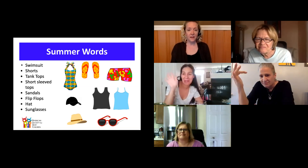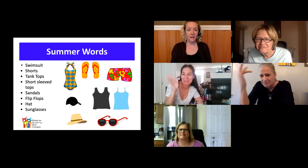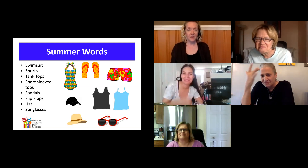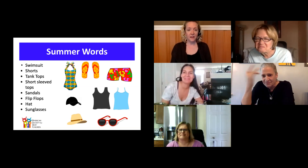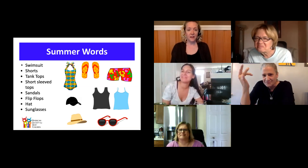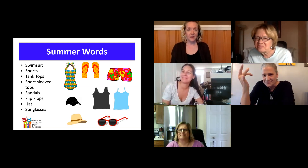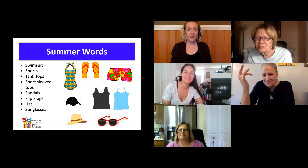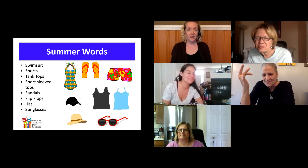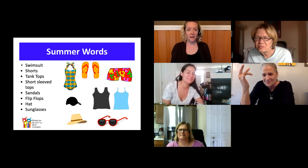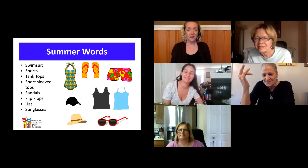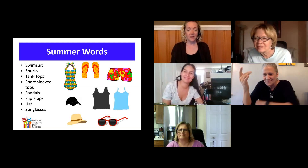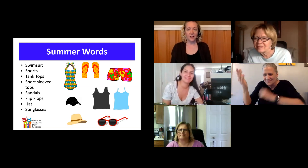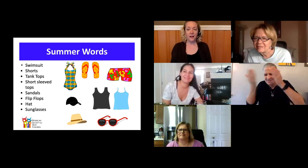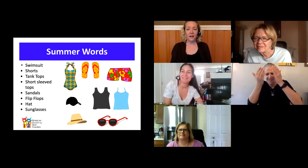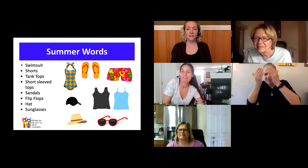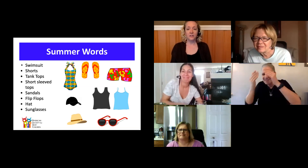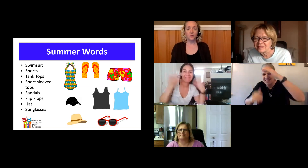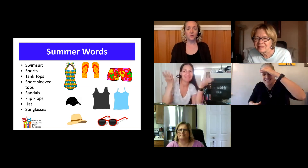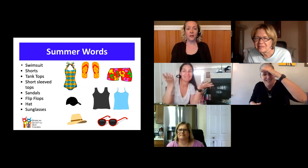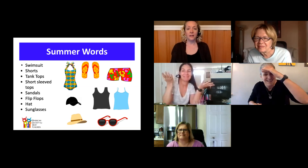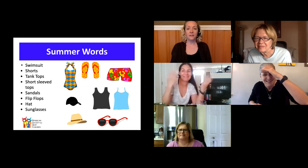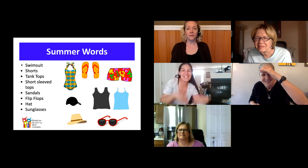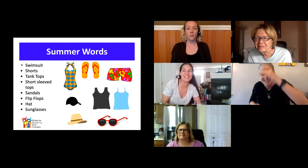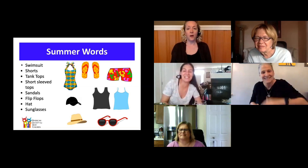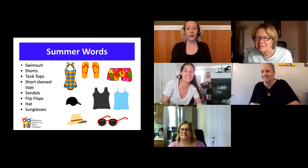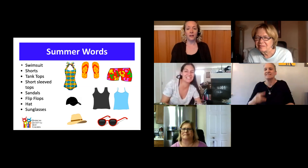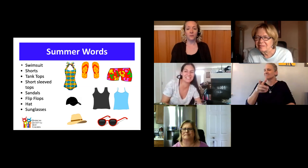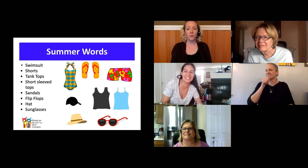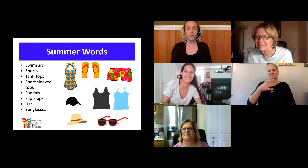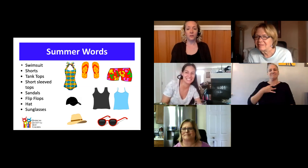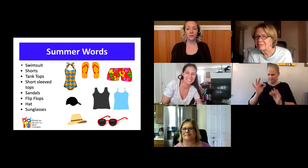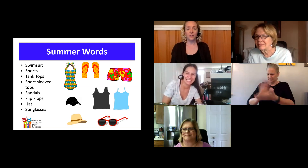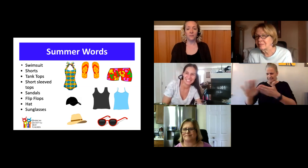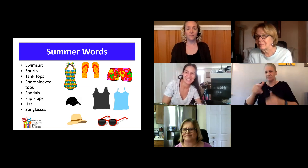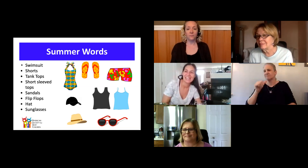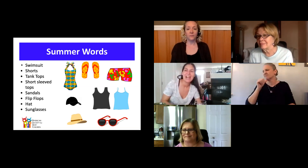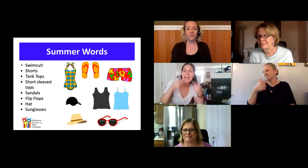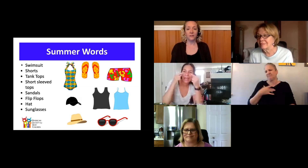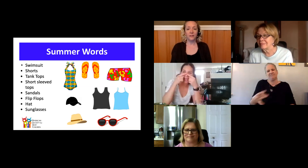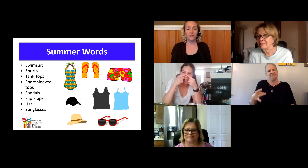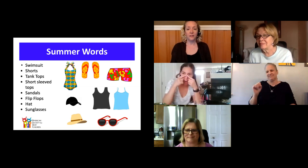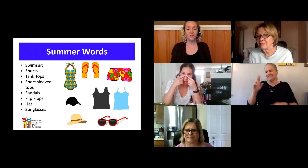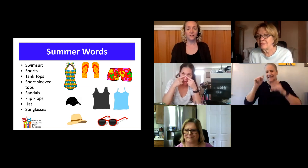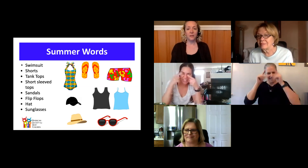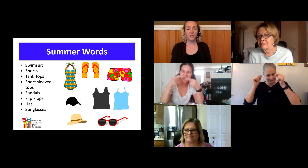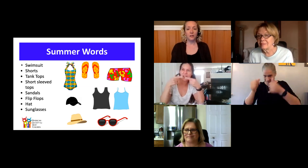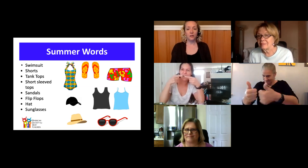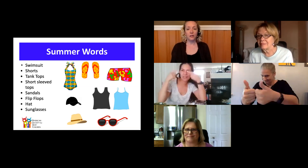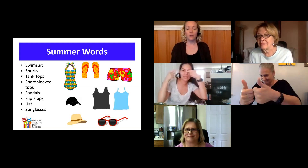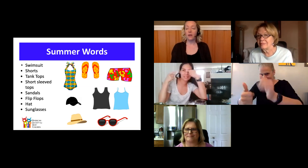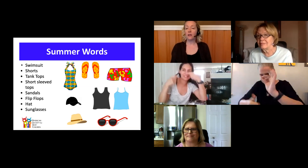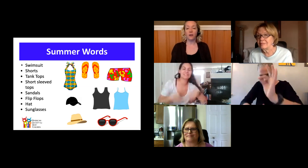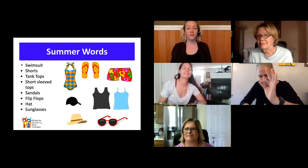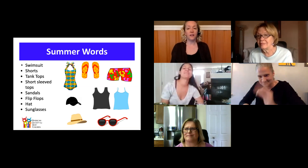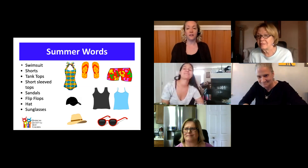I don't like sun. Why? Why don't you like them? Doesn't it make it easier to see? Okay, you're not a fan. That's fine. Don't